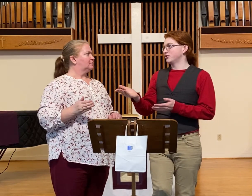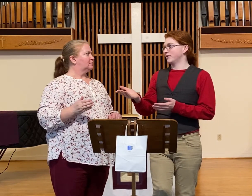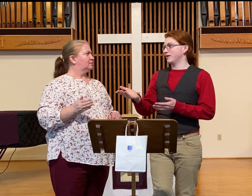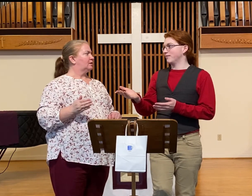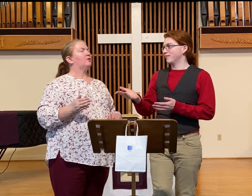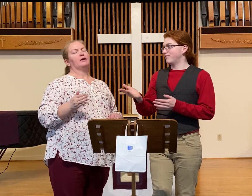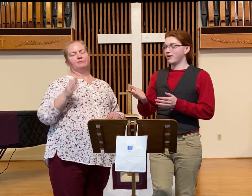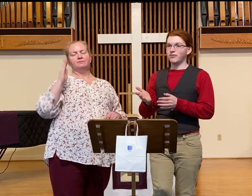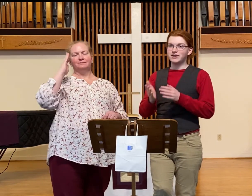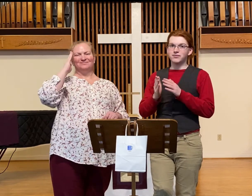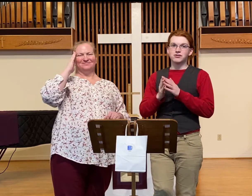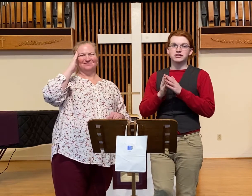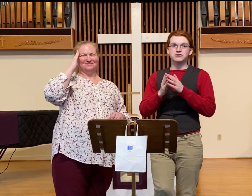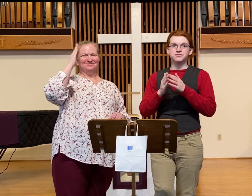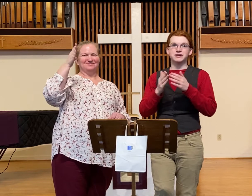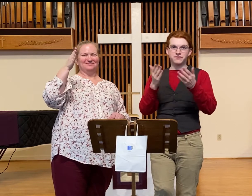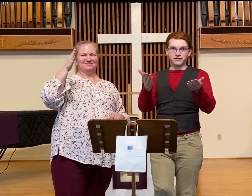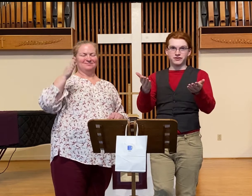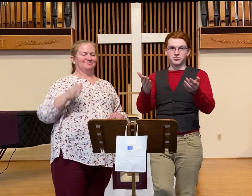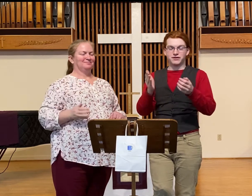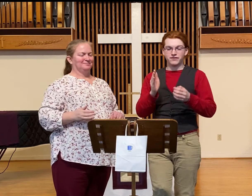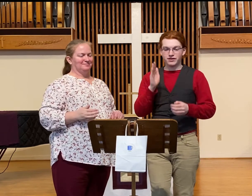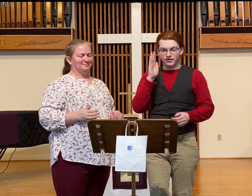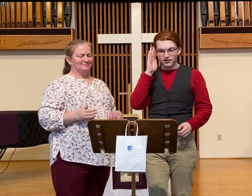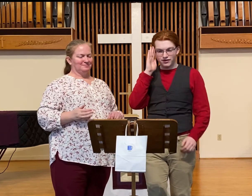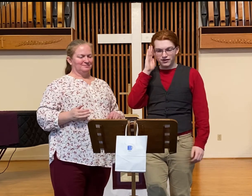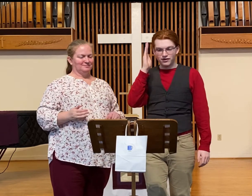extreme, okay. But we're just doing it for your benefit.